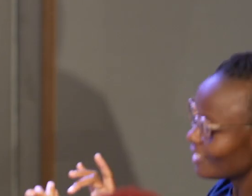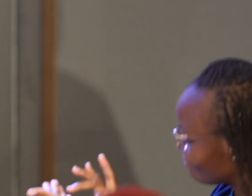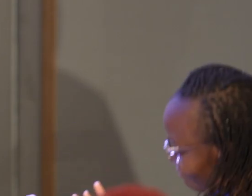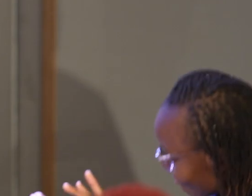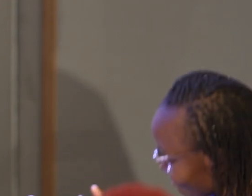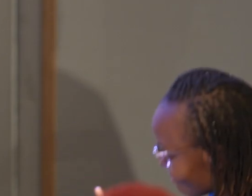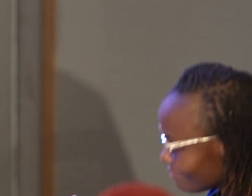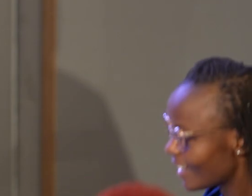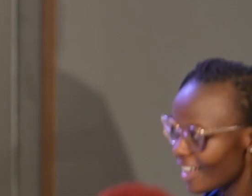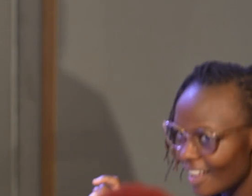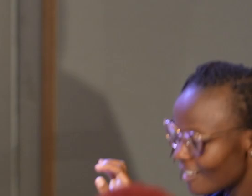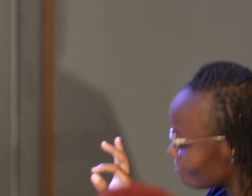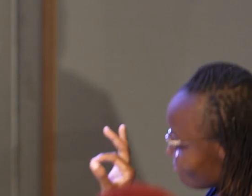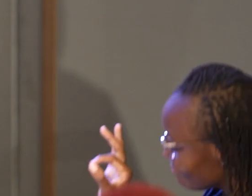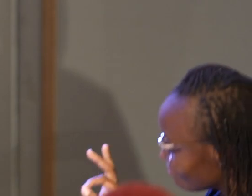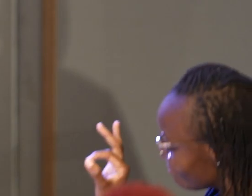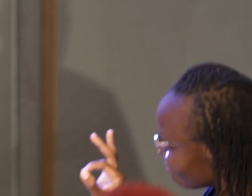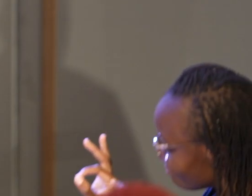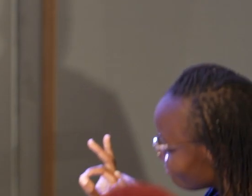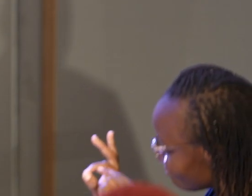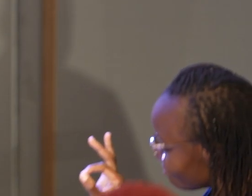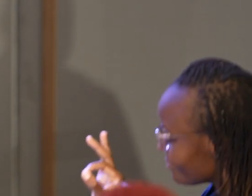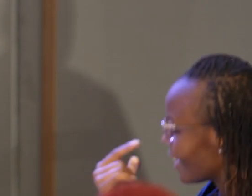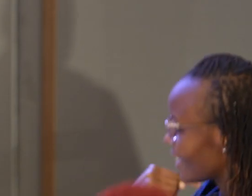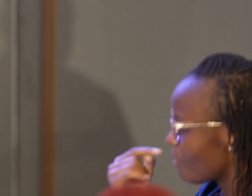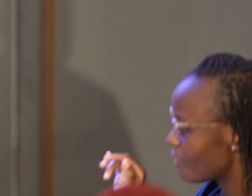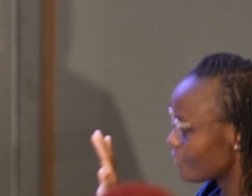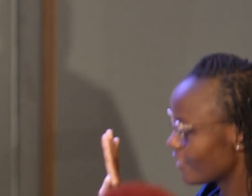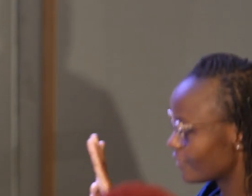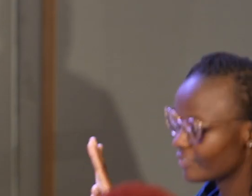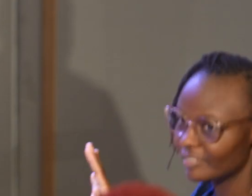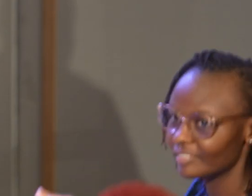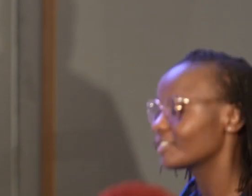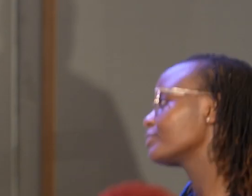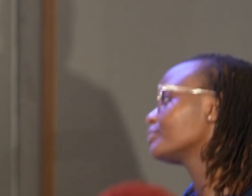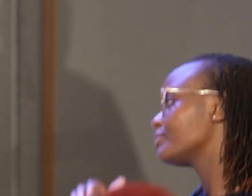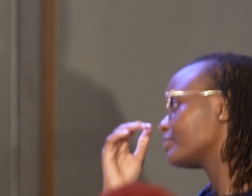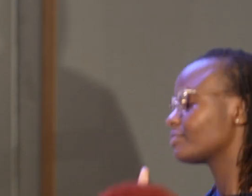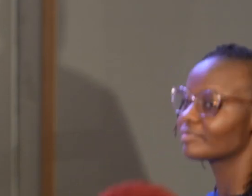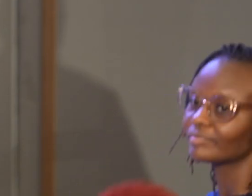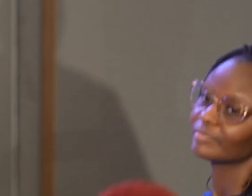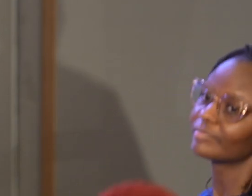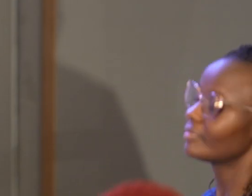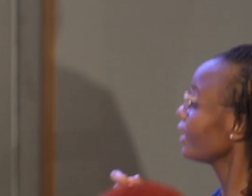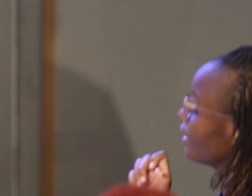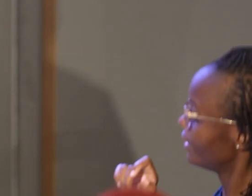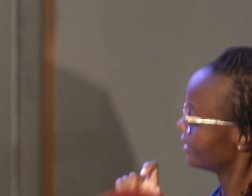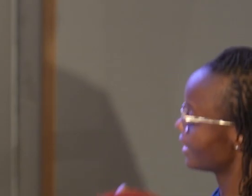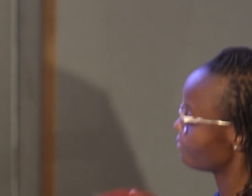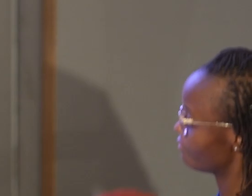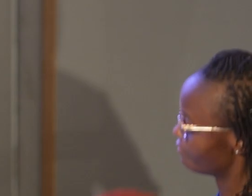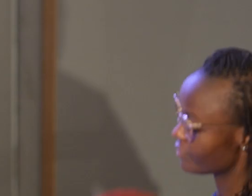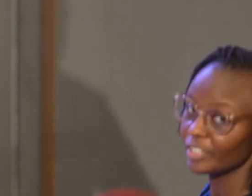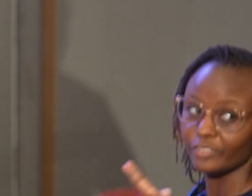button or tactile feature that is on number 5 of feature machines. You know it. So I would look for that